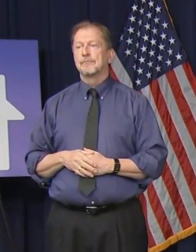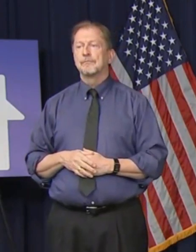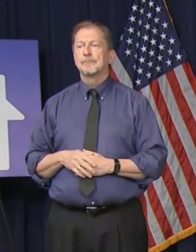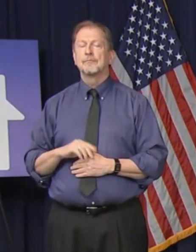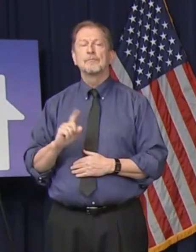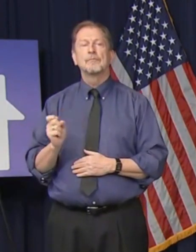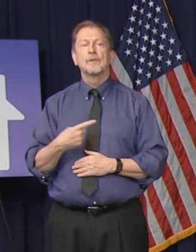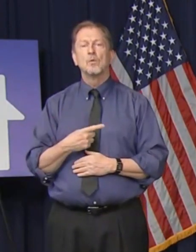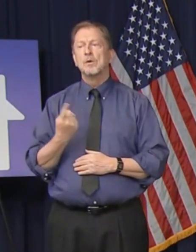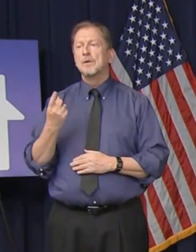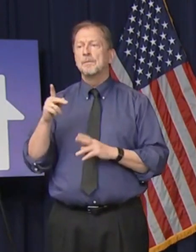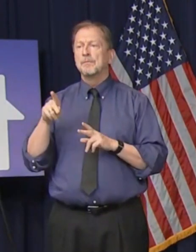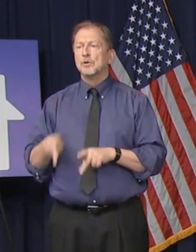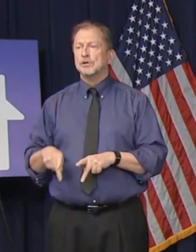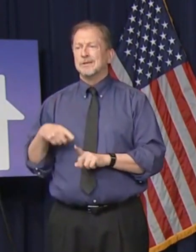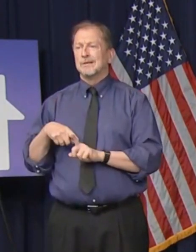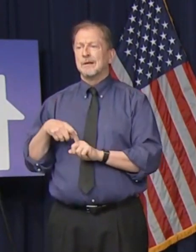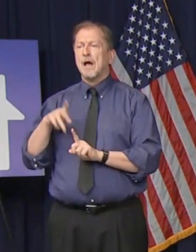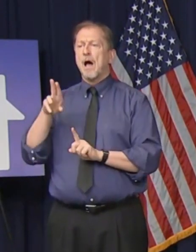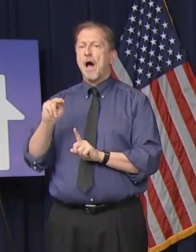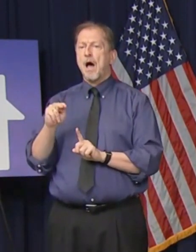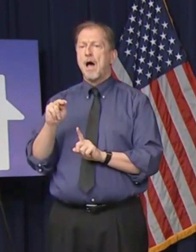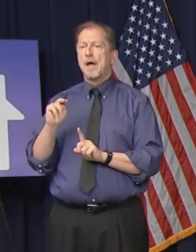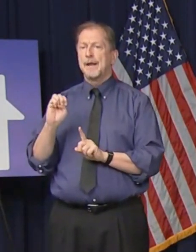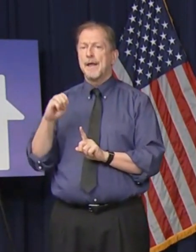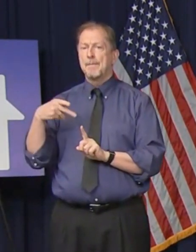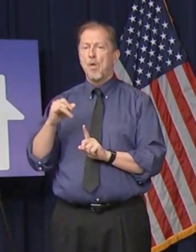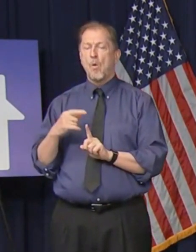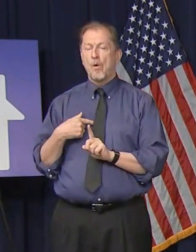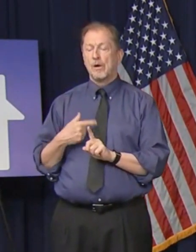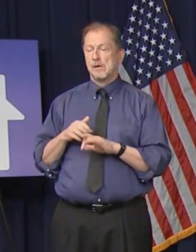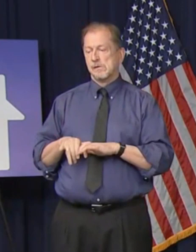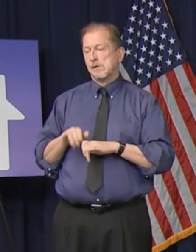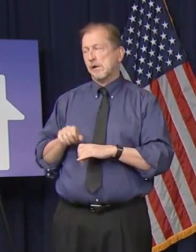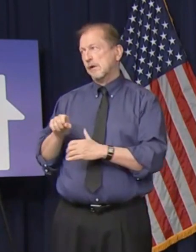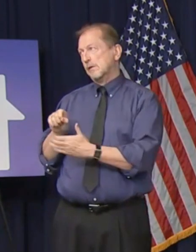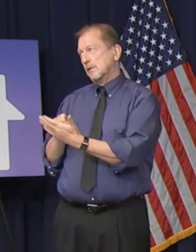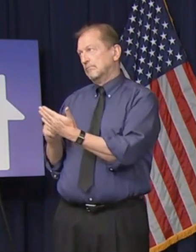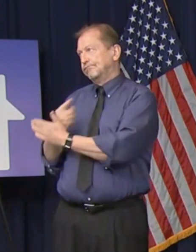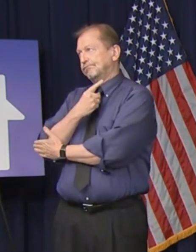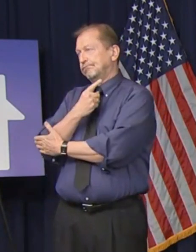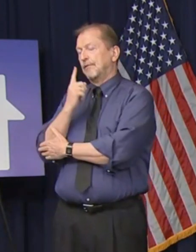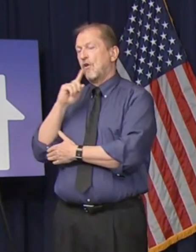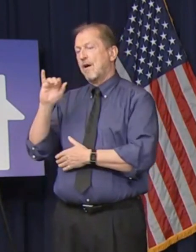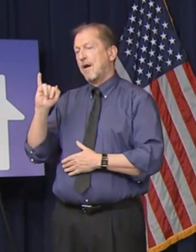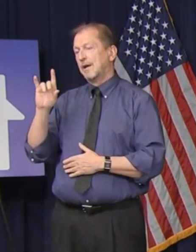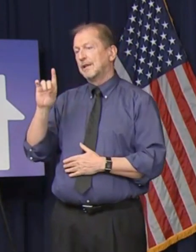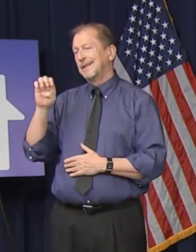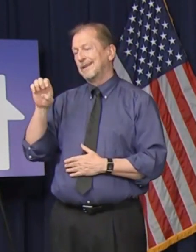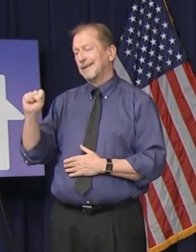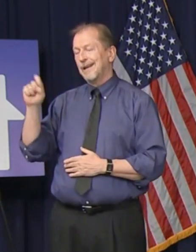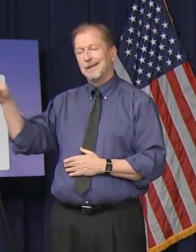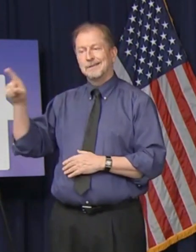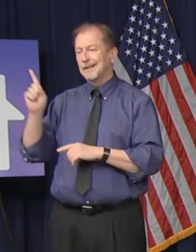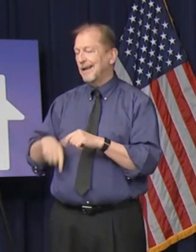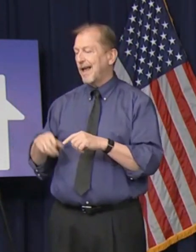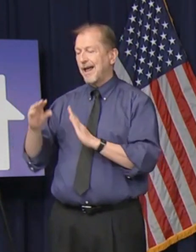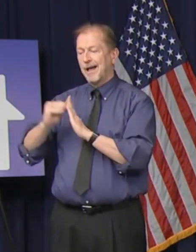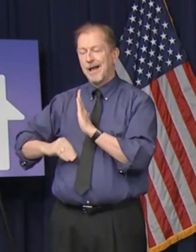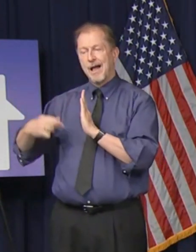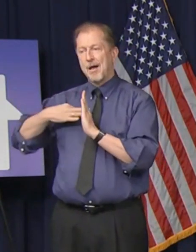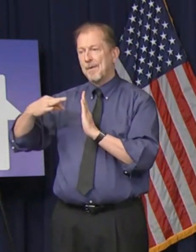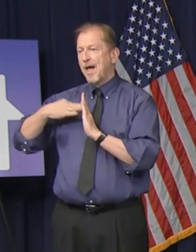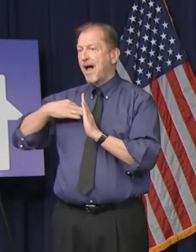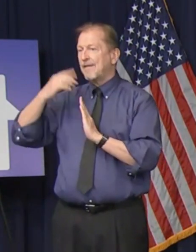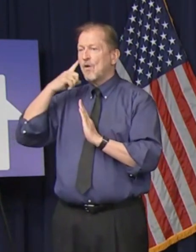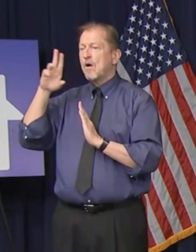unemployed viewers says that she's tried getting through to IDES, quote, hundreds of times without success. She finally reached